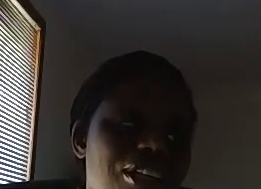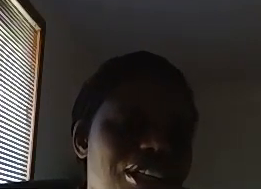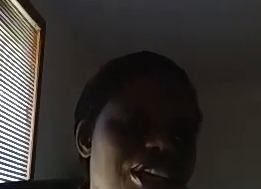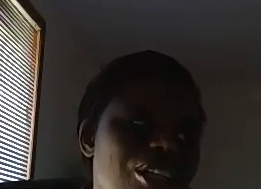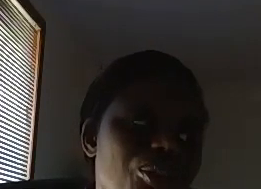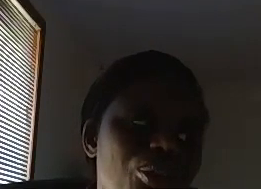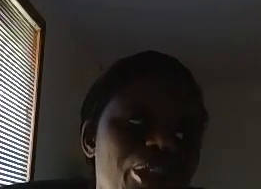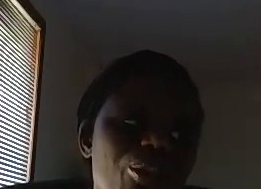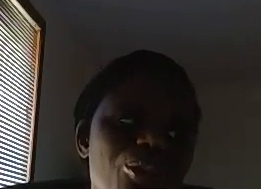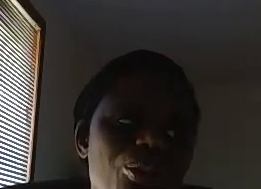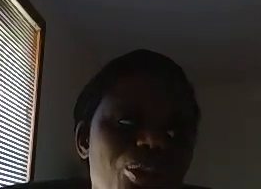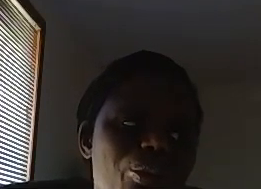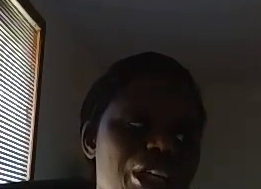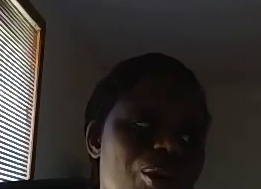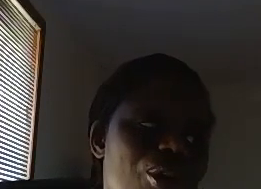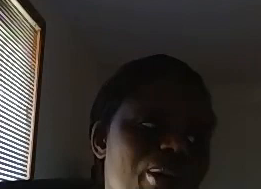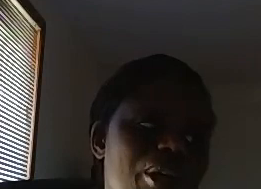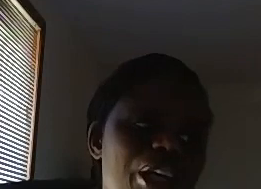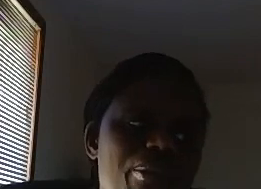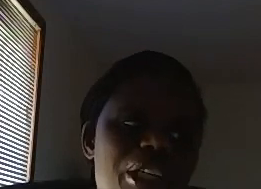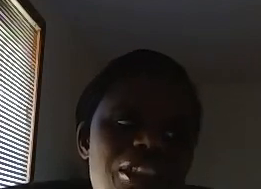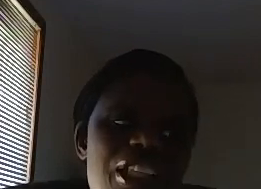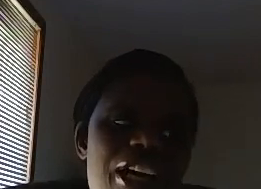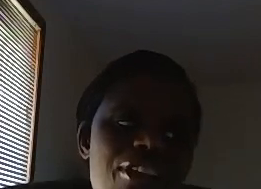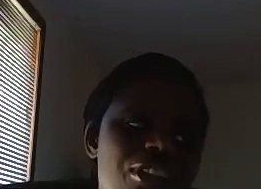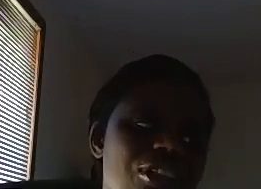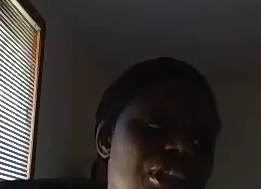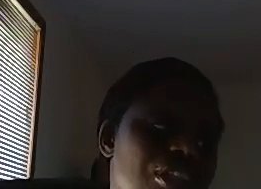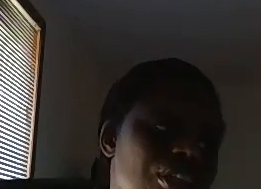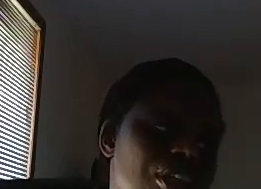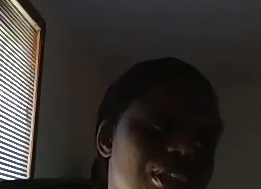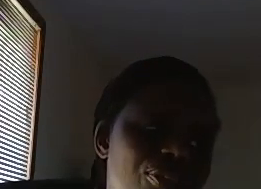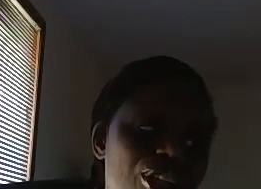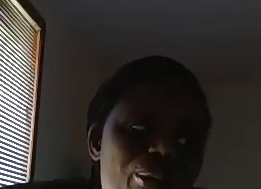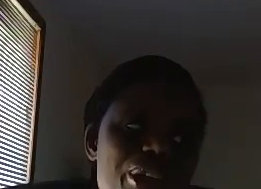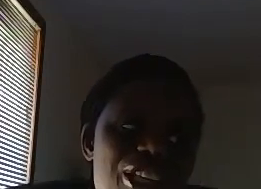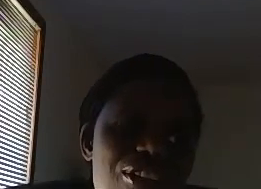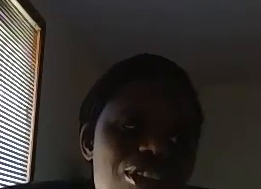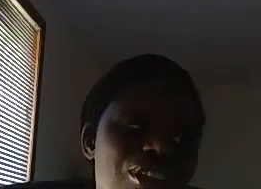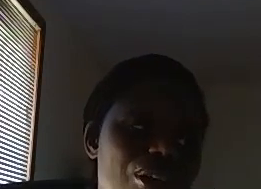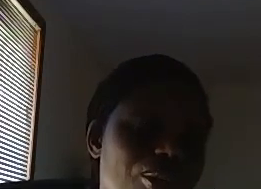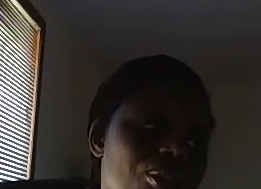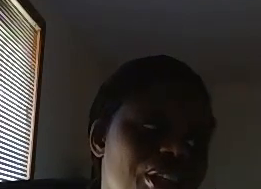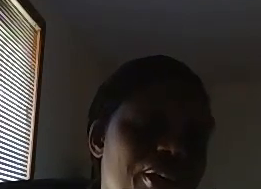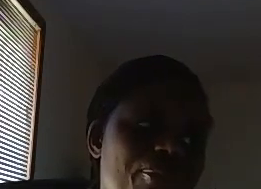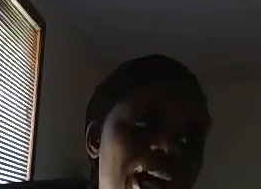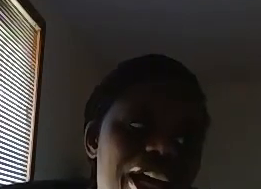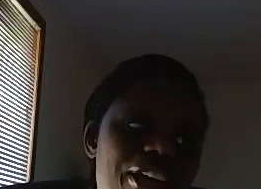like in high school, middle school, we are all about image and identity development, and